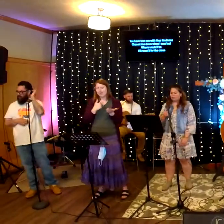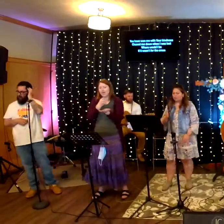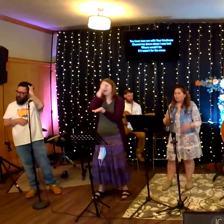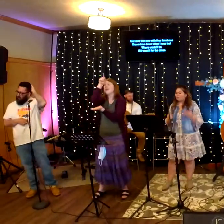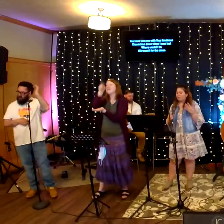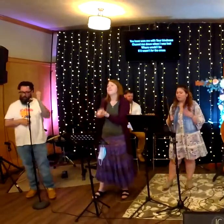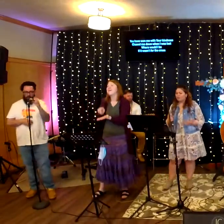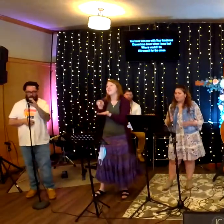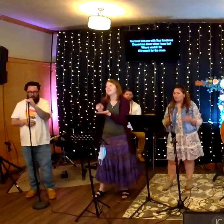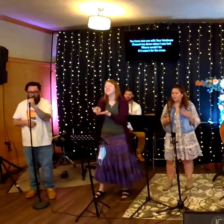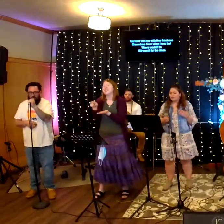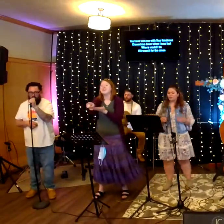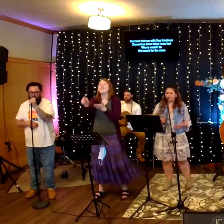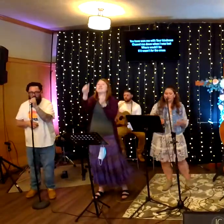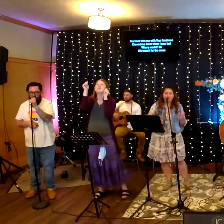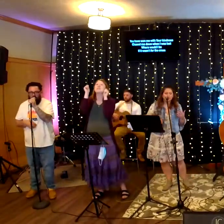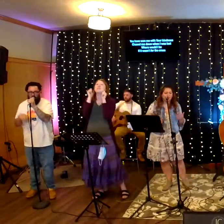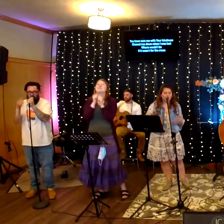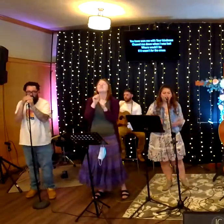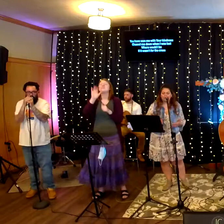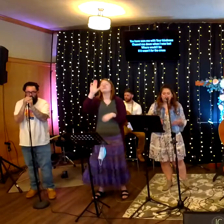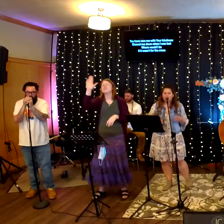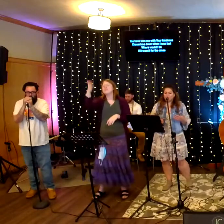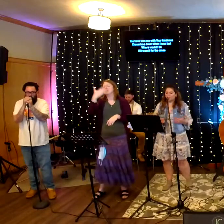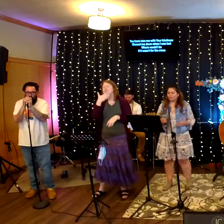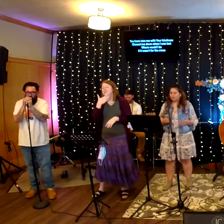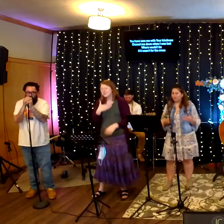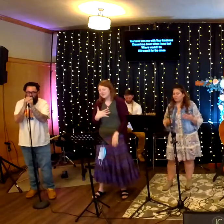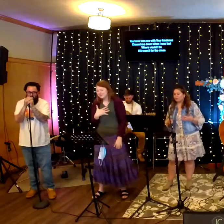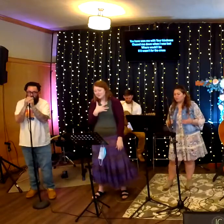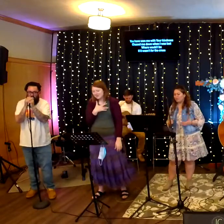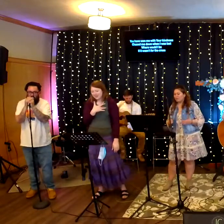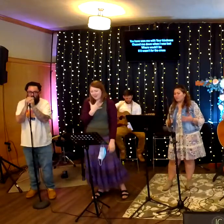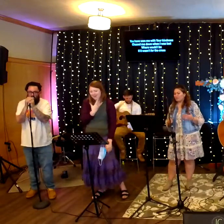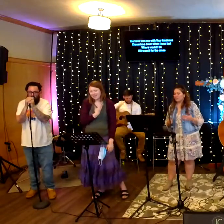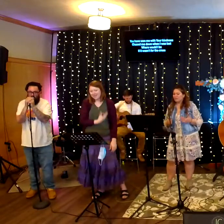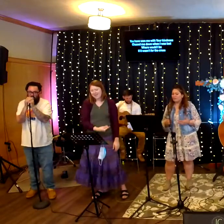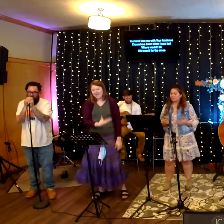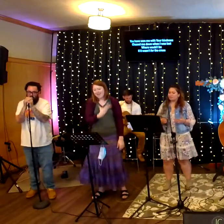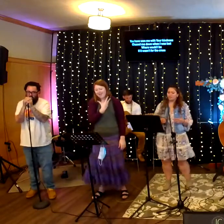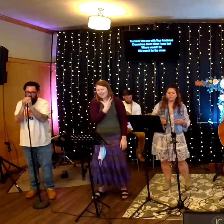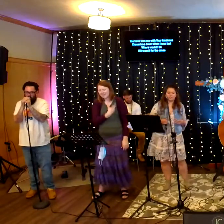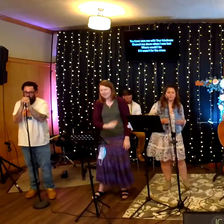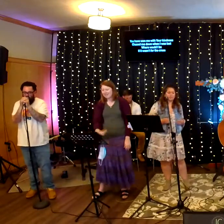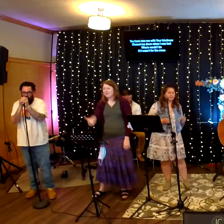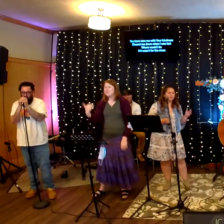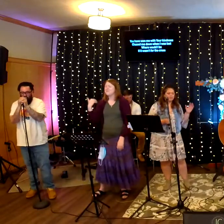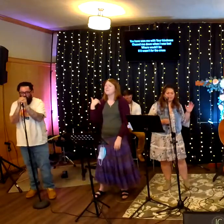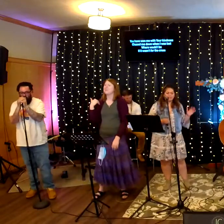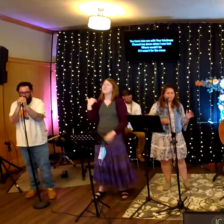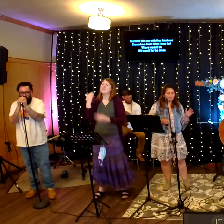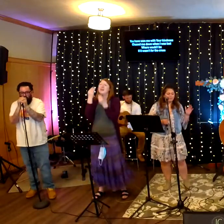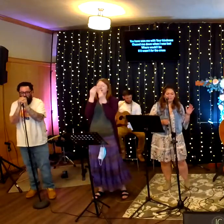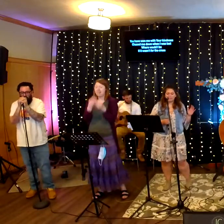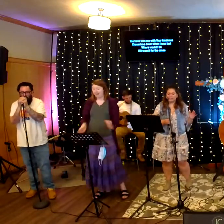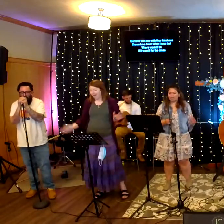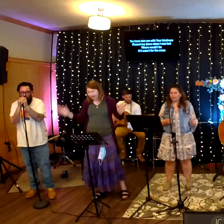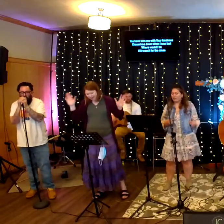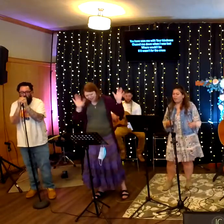'Cause you have won me with your kindness, chased